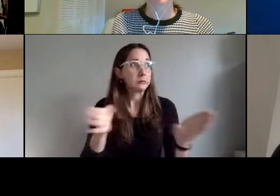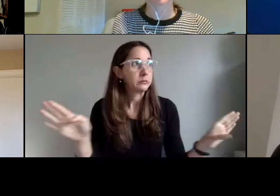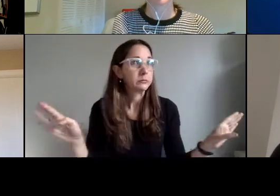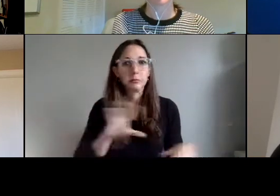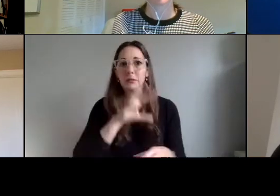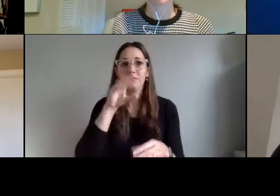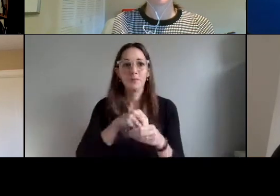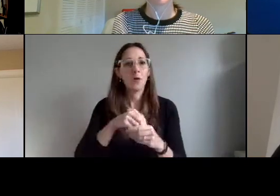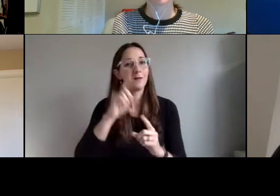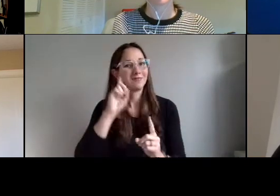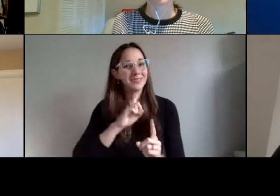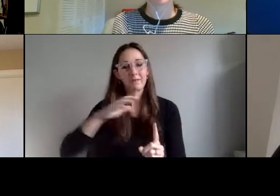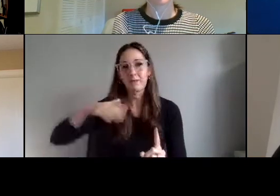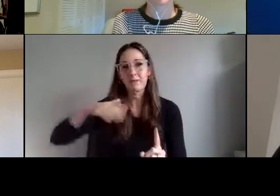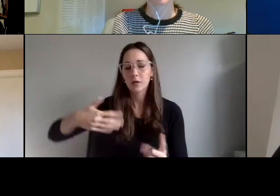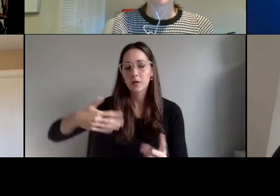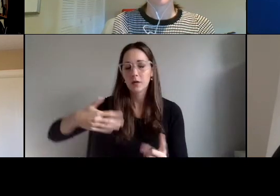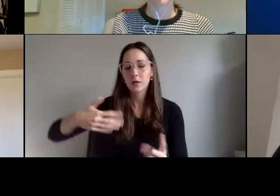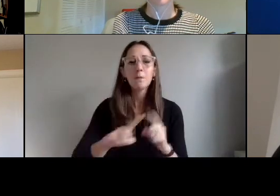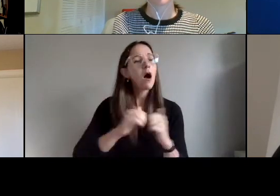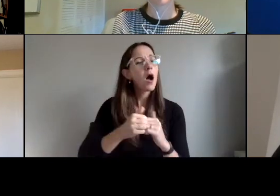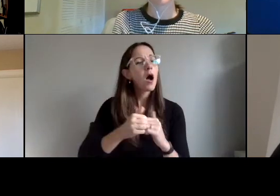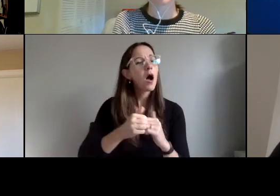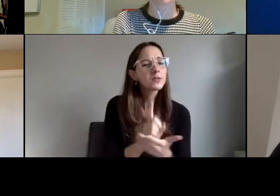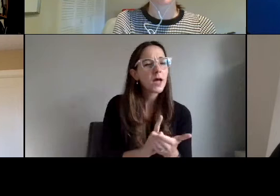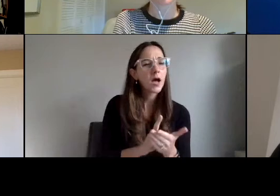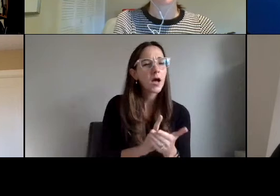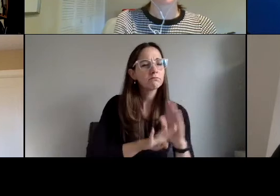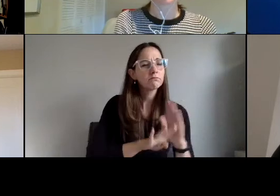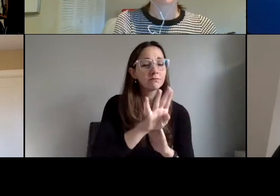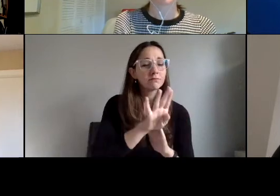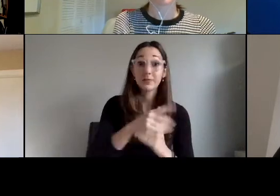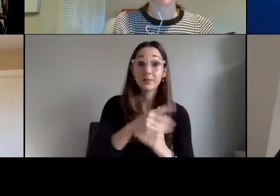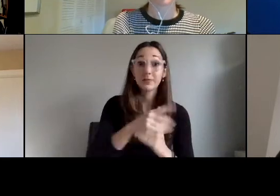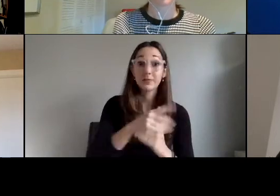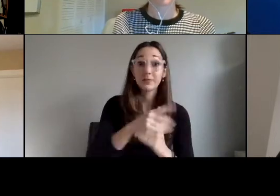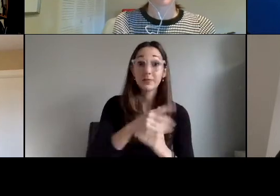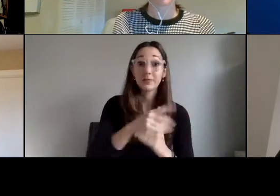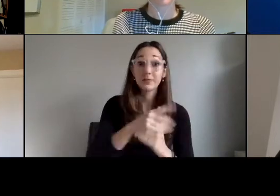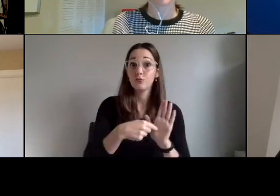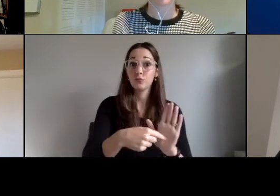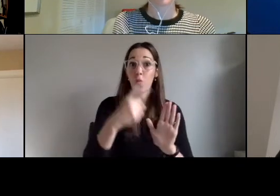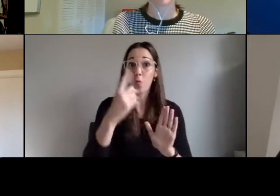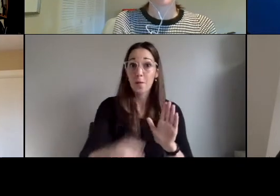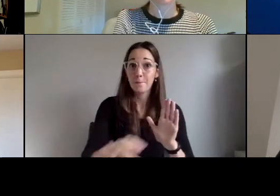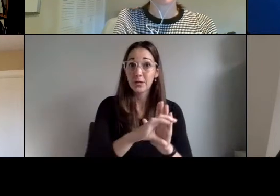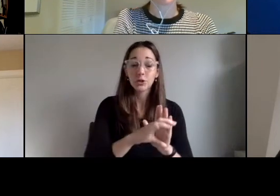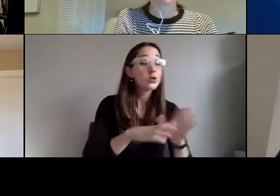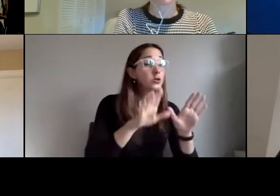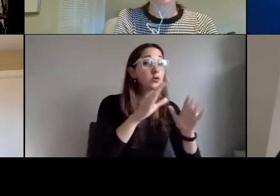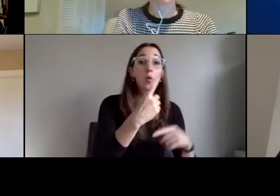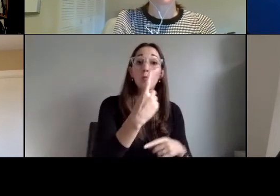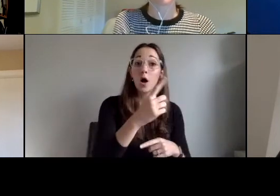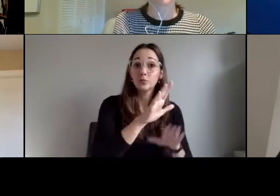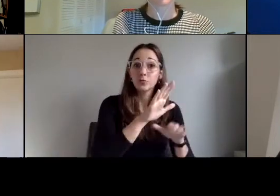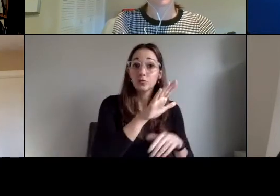a picture I showed in the presentation of the child playing next to one of the researchers. And it was the first versions of GraphoGame were